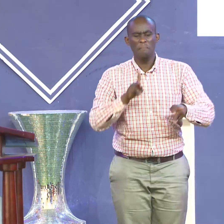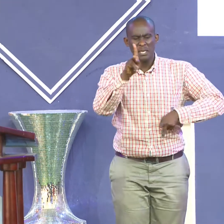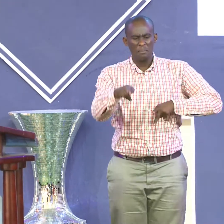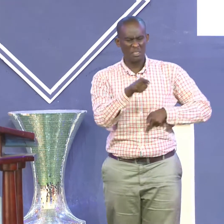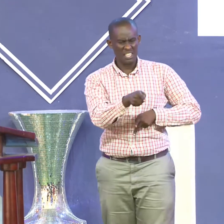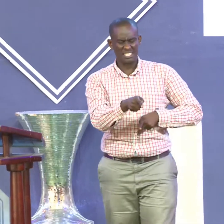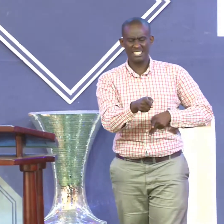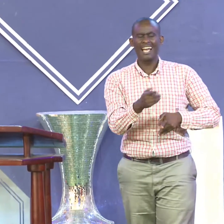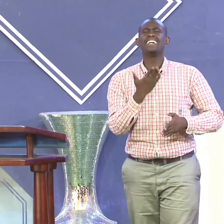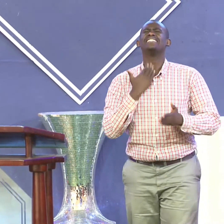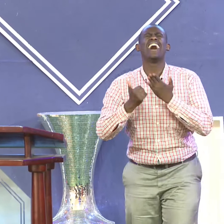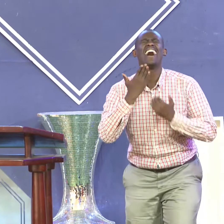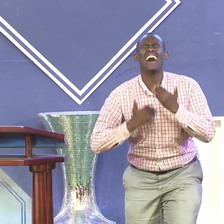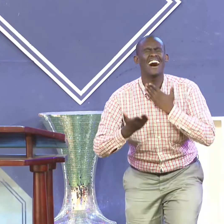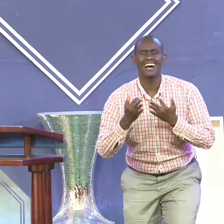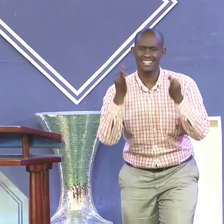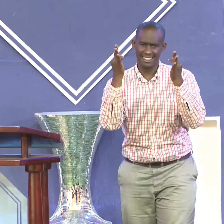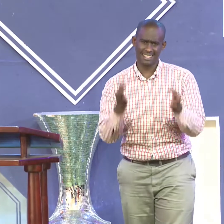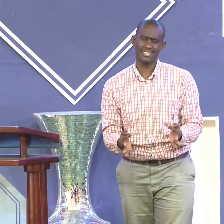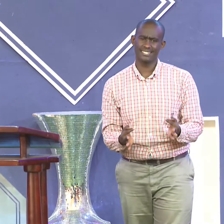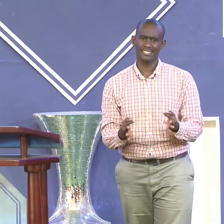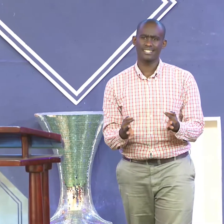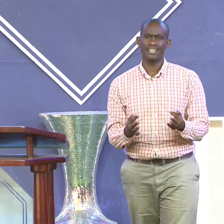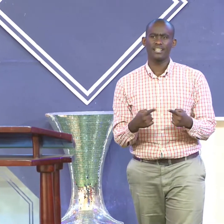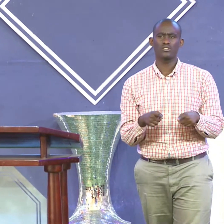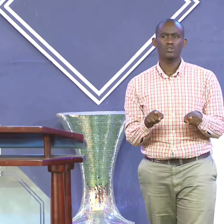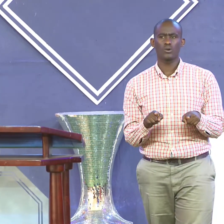Because of the love of things.